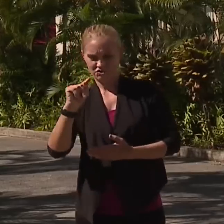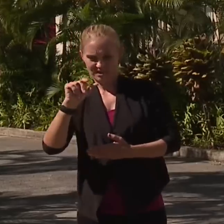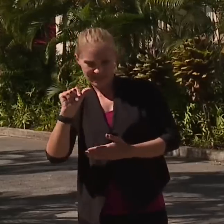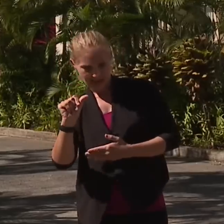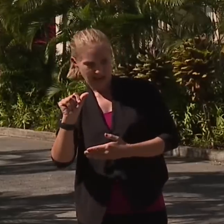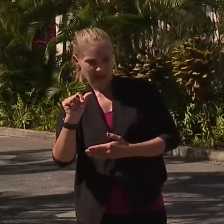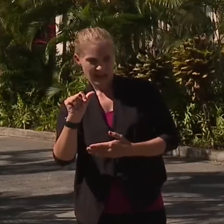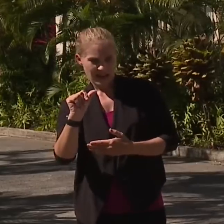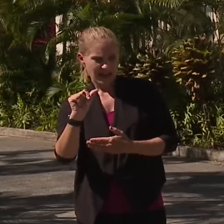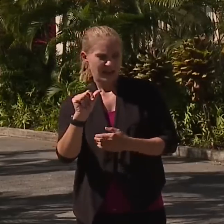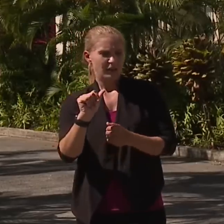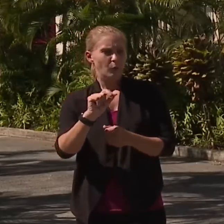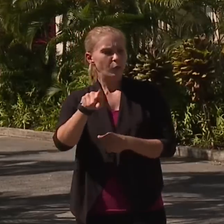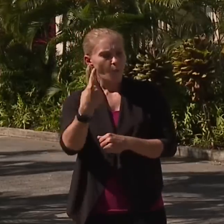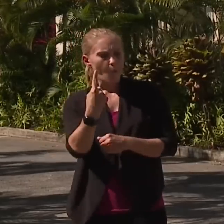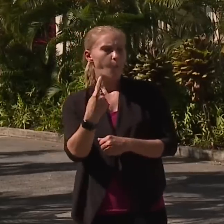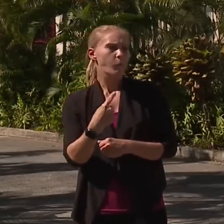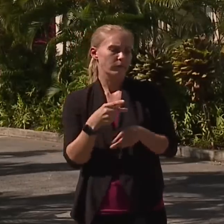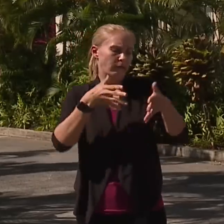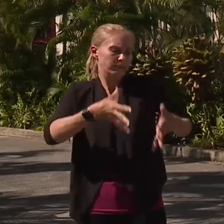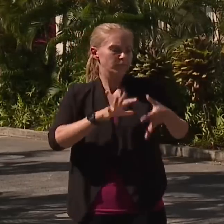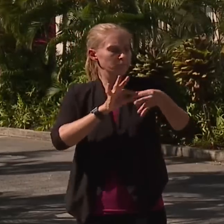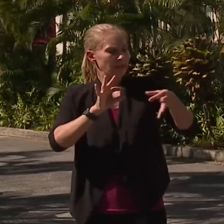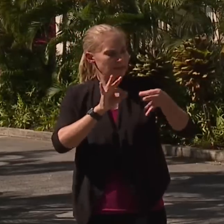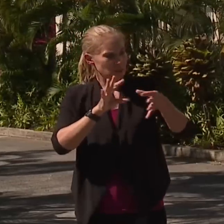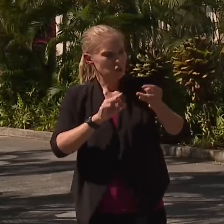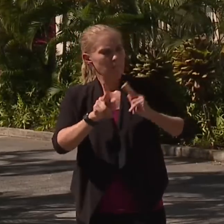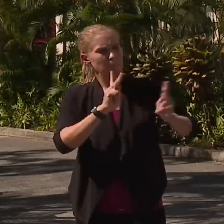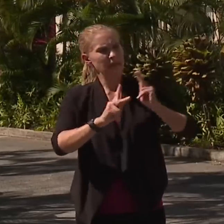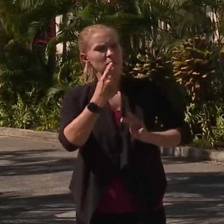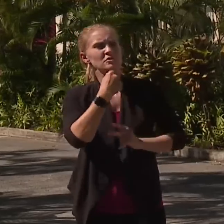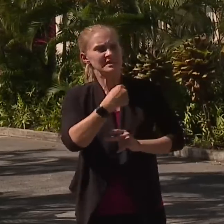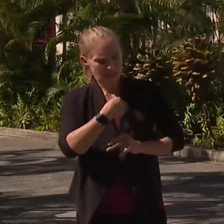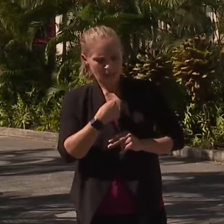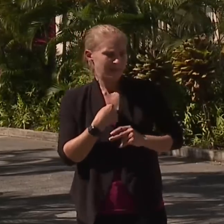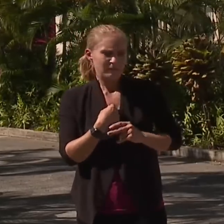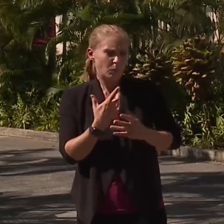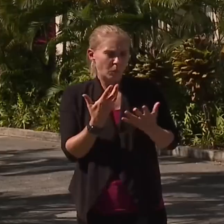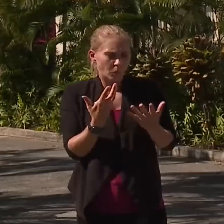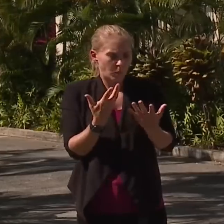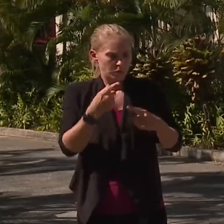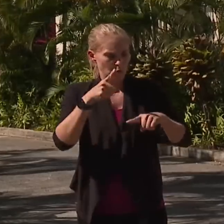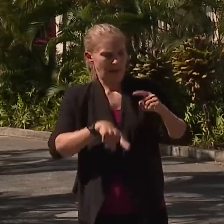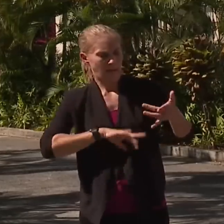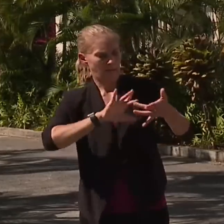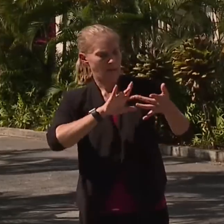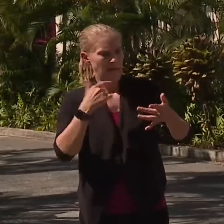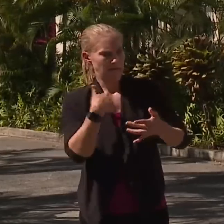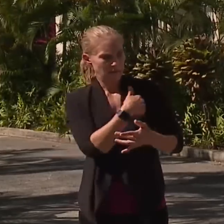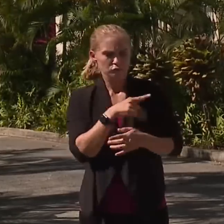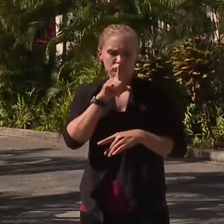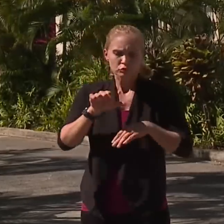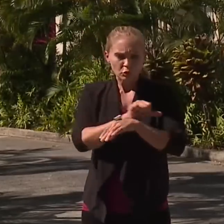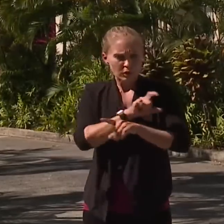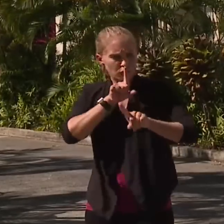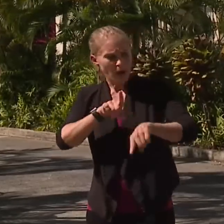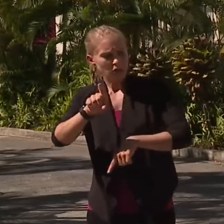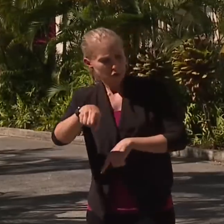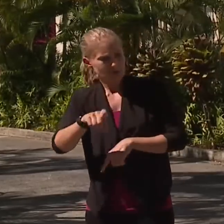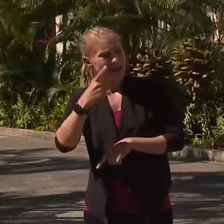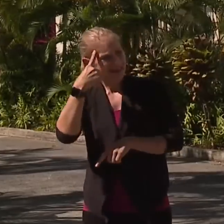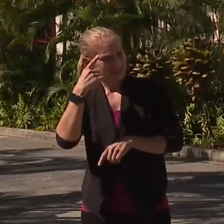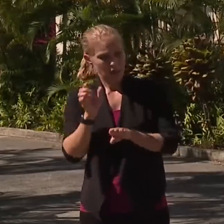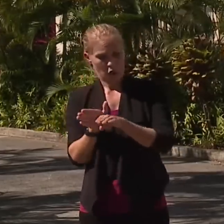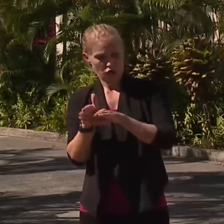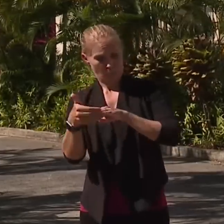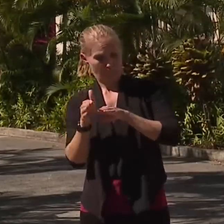with full voicemails and to people telling you that the state is under quarantine and really respond. I think we can learn from